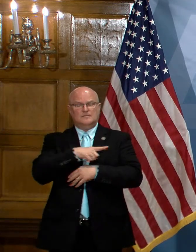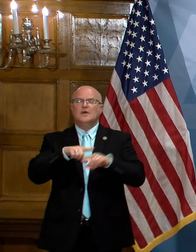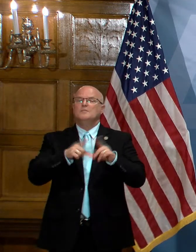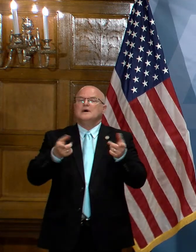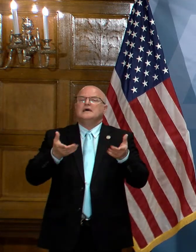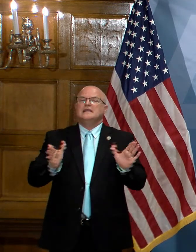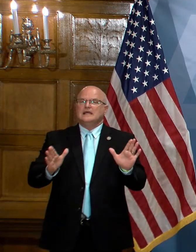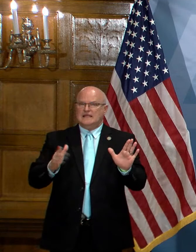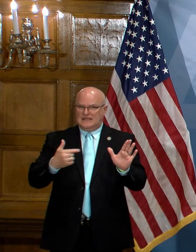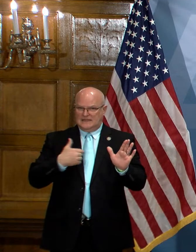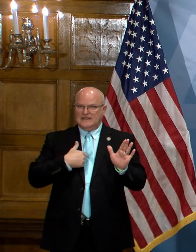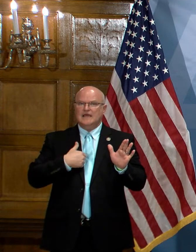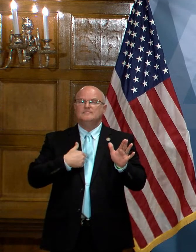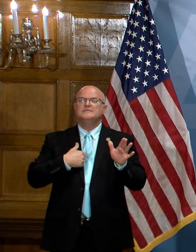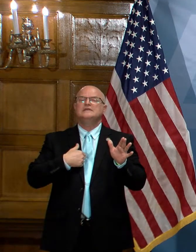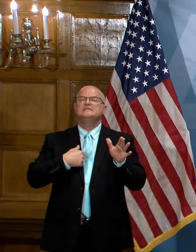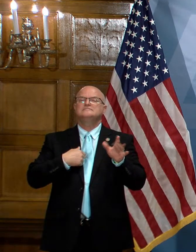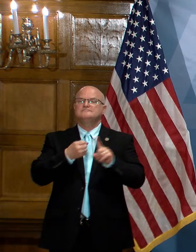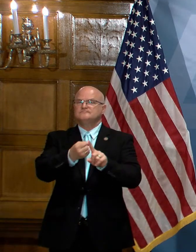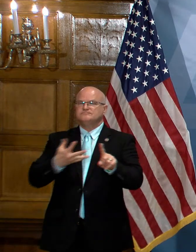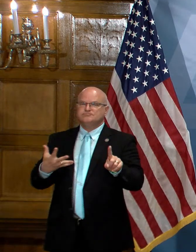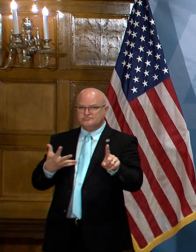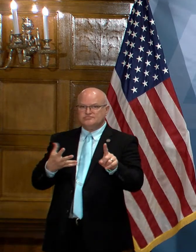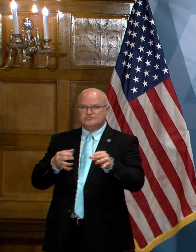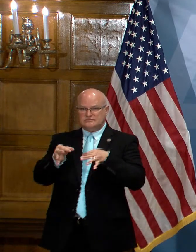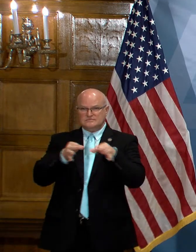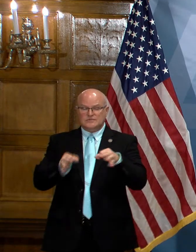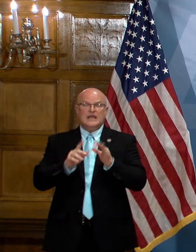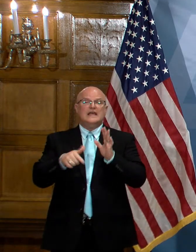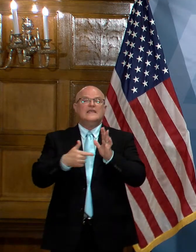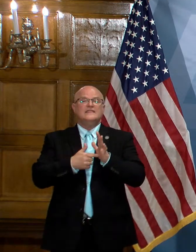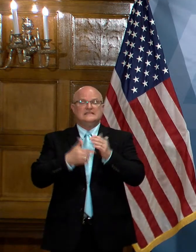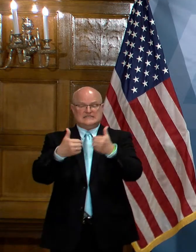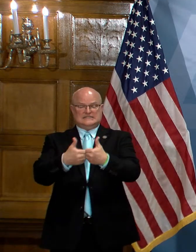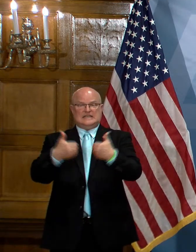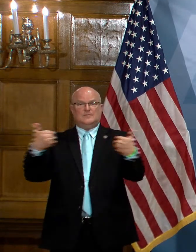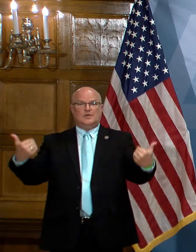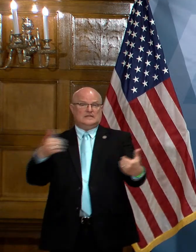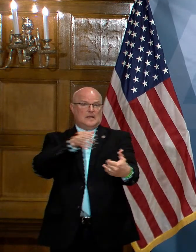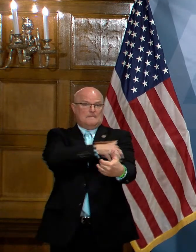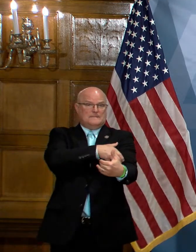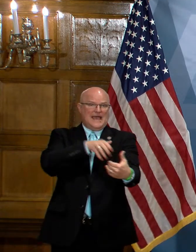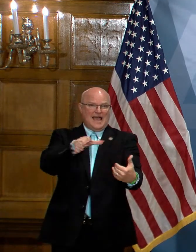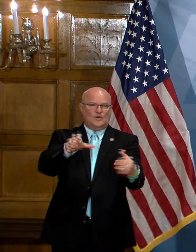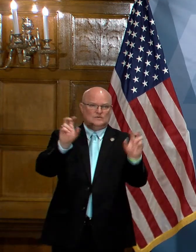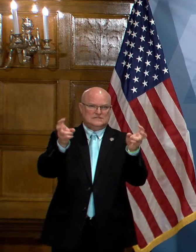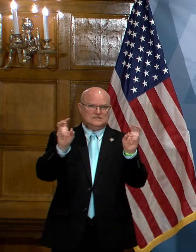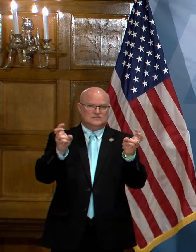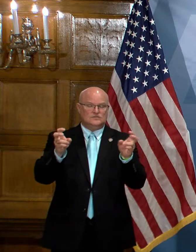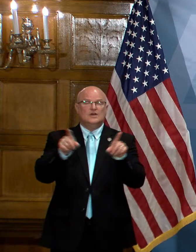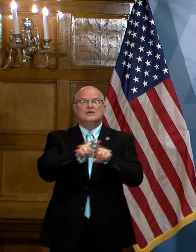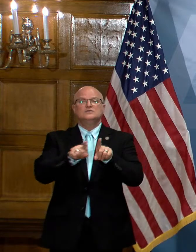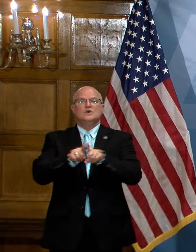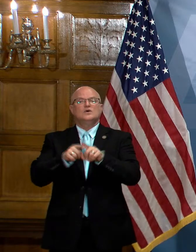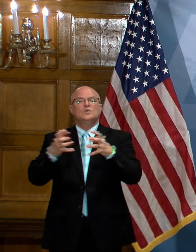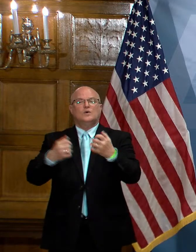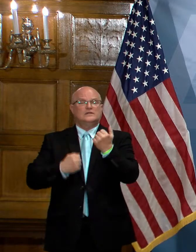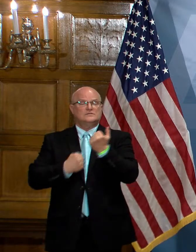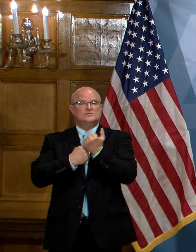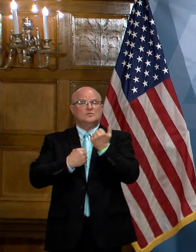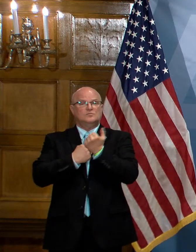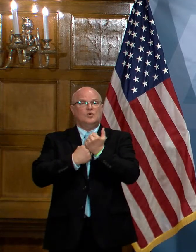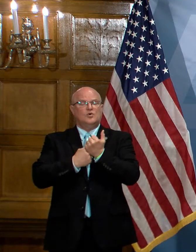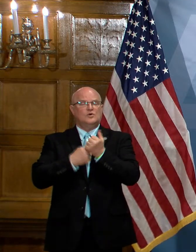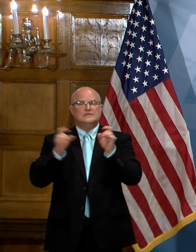me make sure it's clear that this is a separation of powers issue, as well as wanting to support